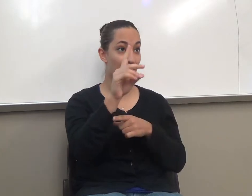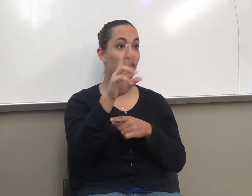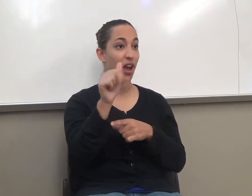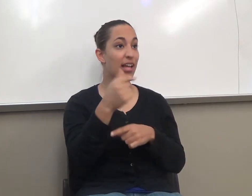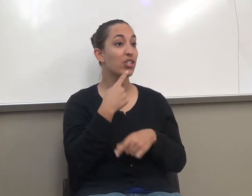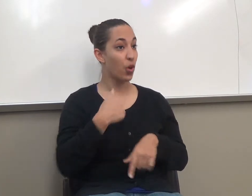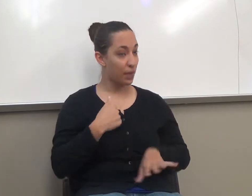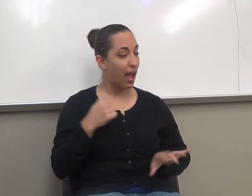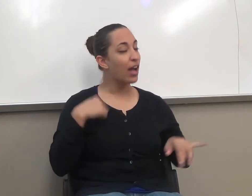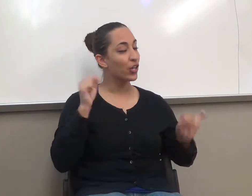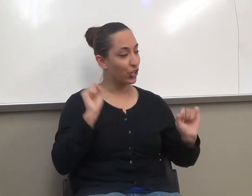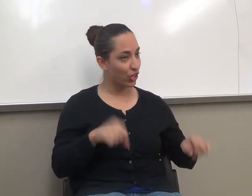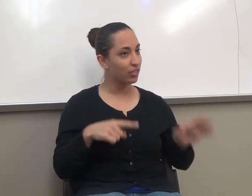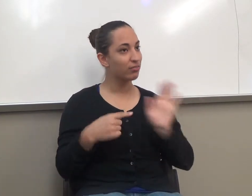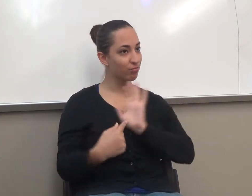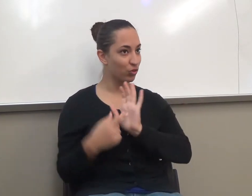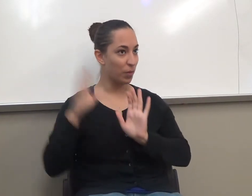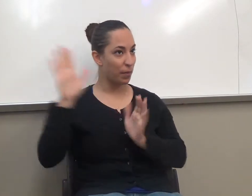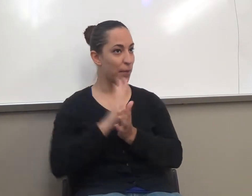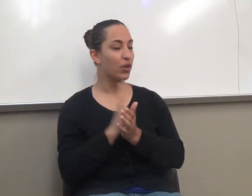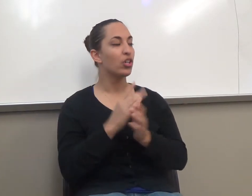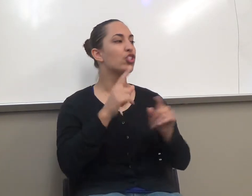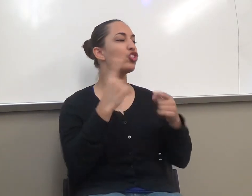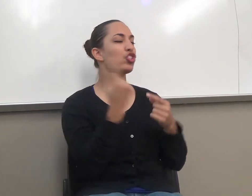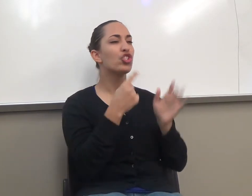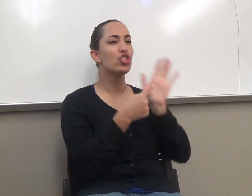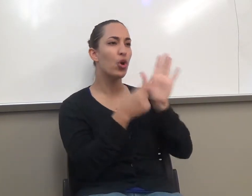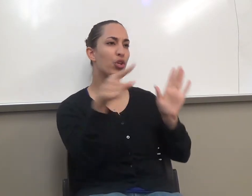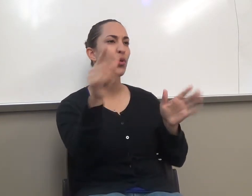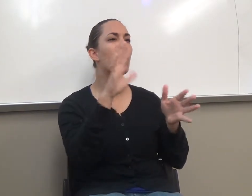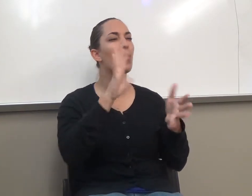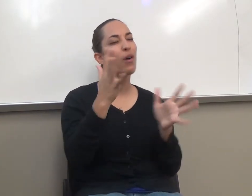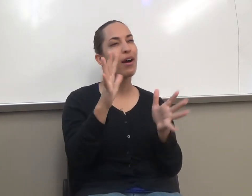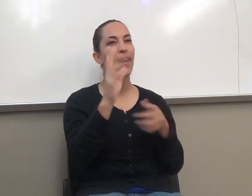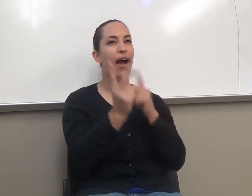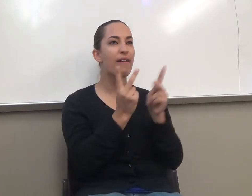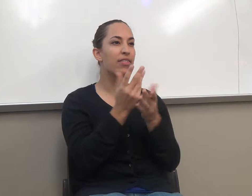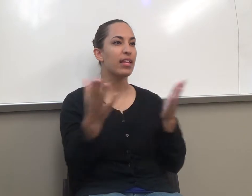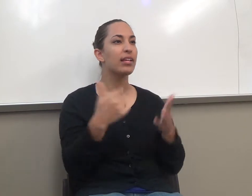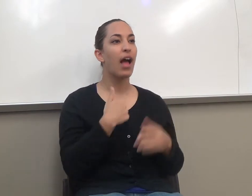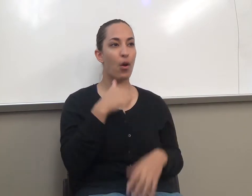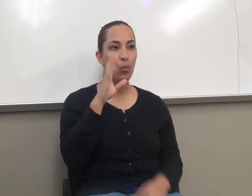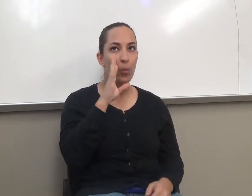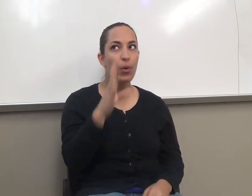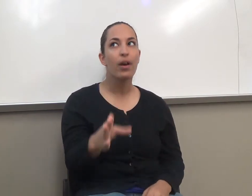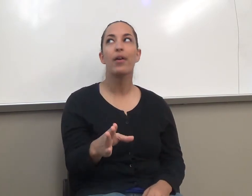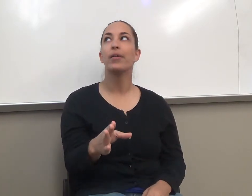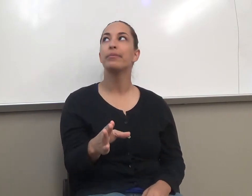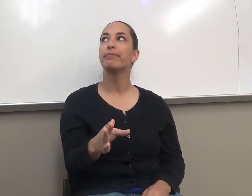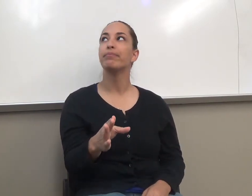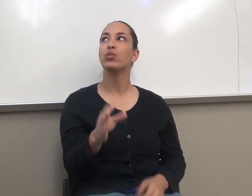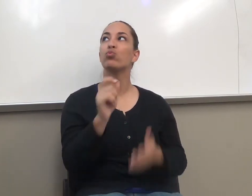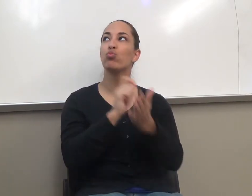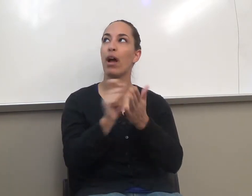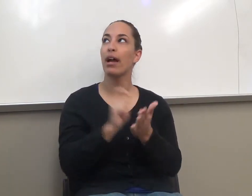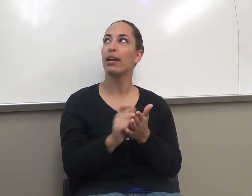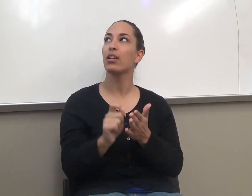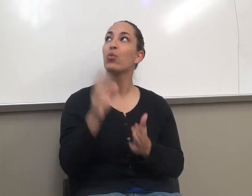send it to me, which I hope you do, the kind of things I will write. This is what it will look like when